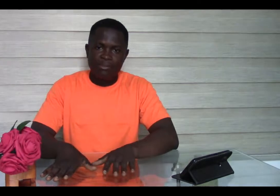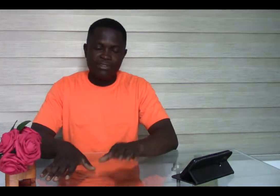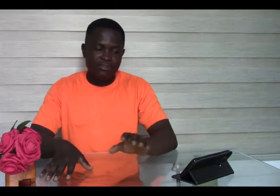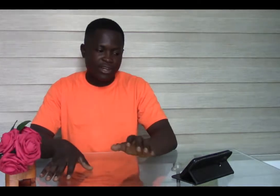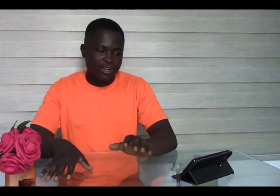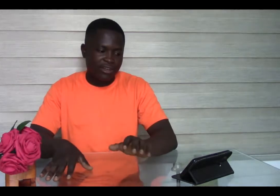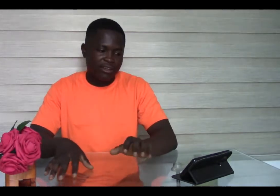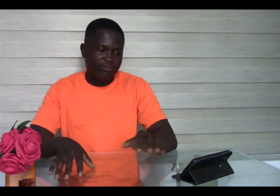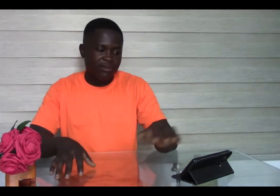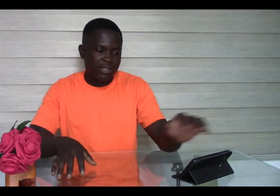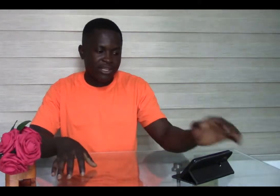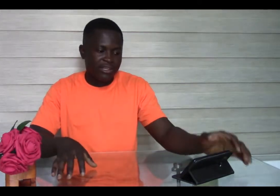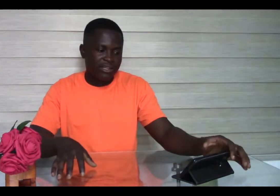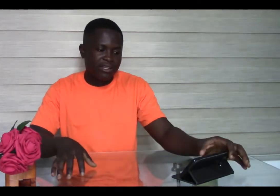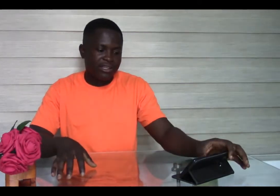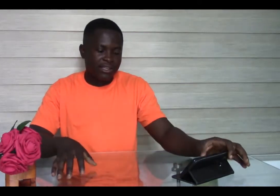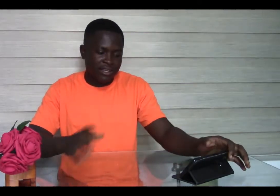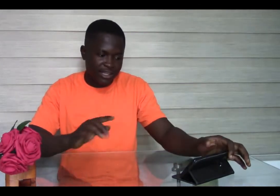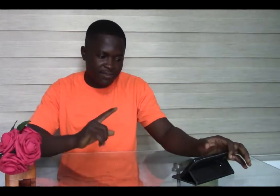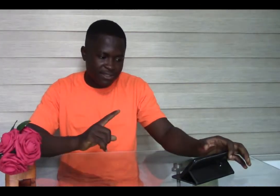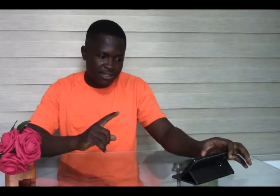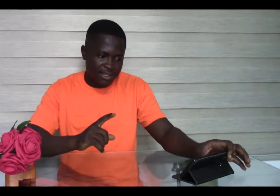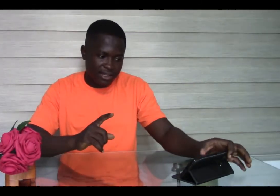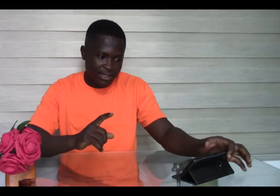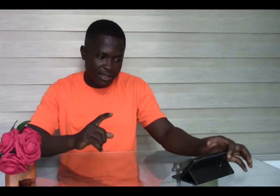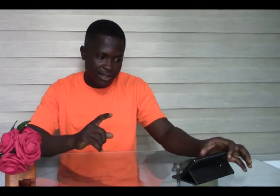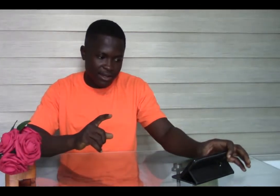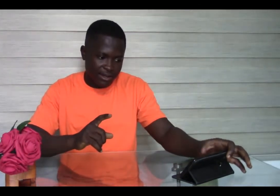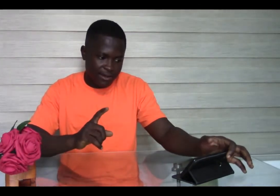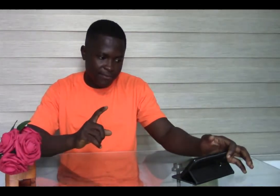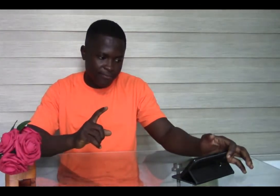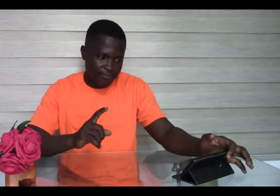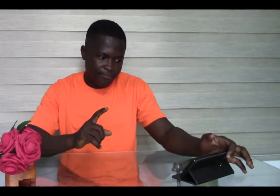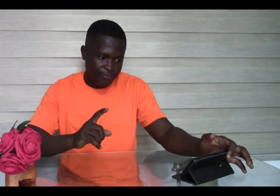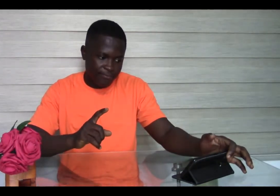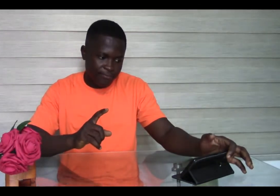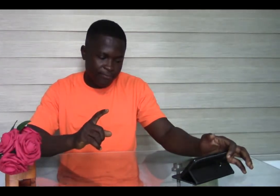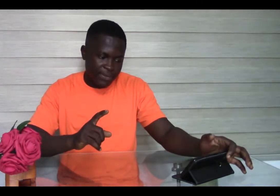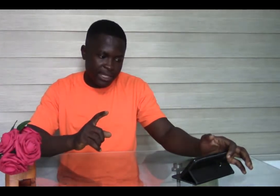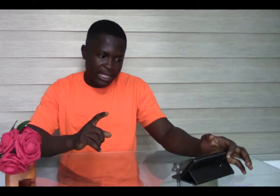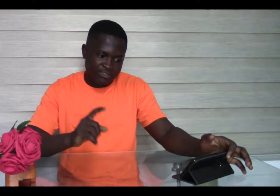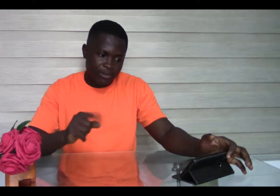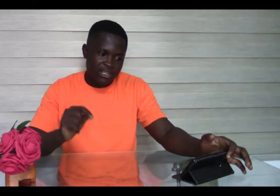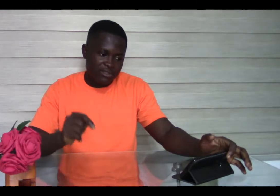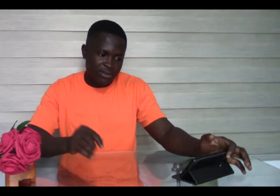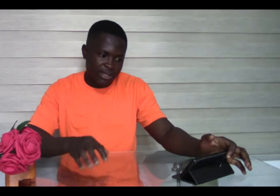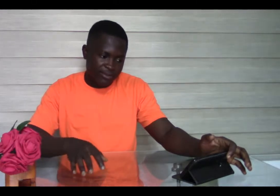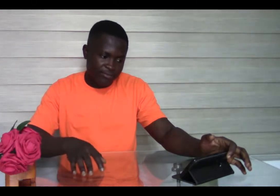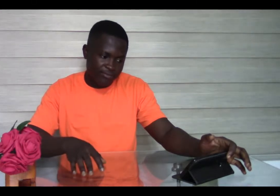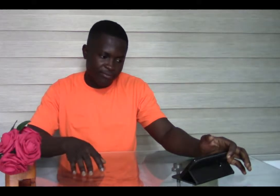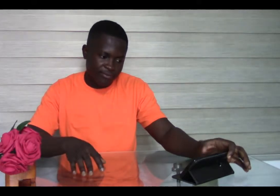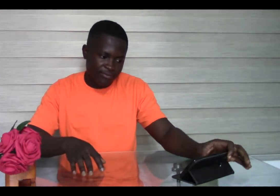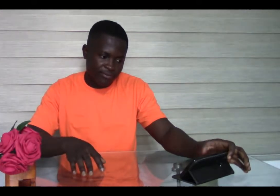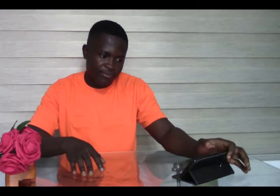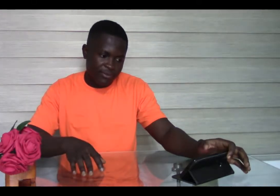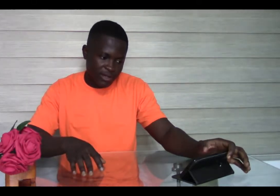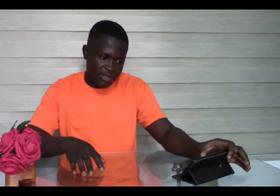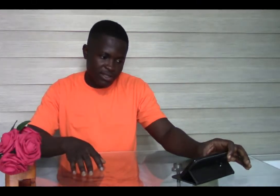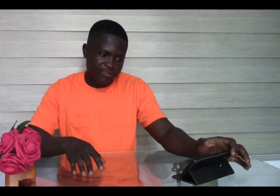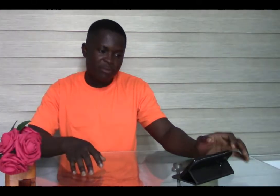for her family lives in her family is not here. Okay, so her family